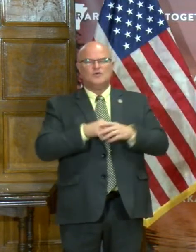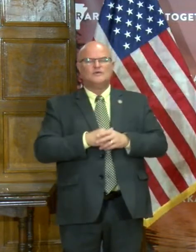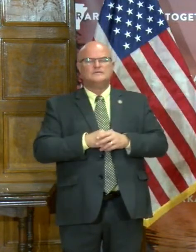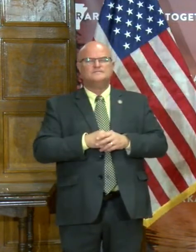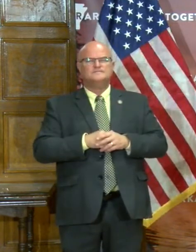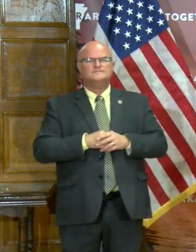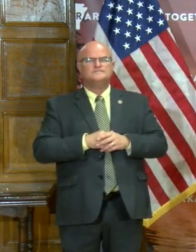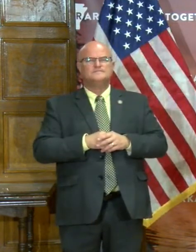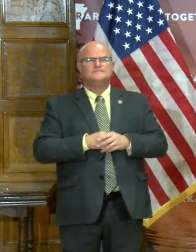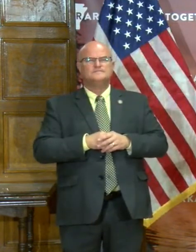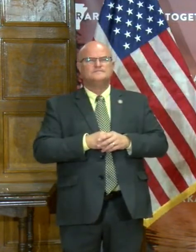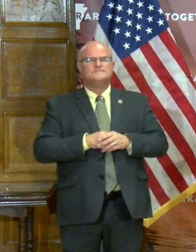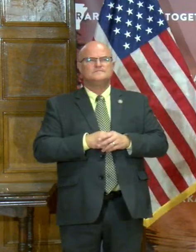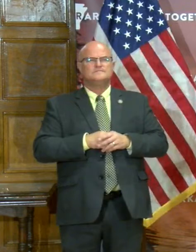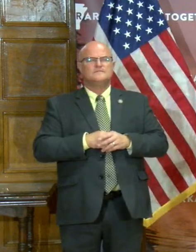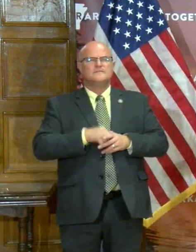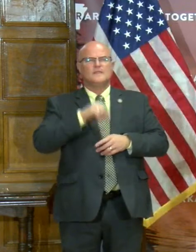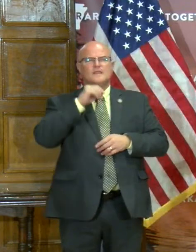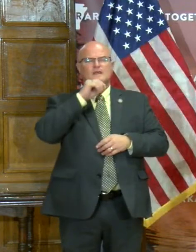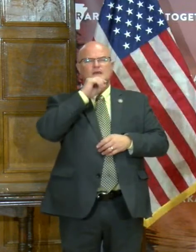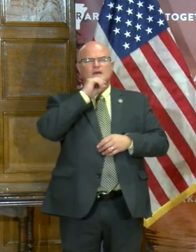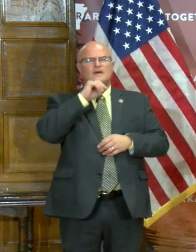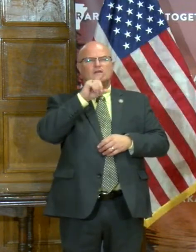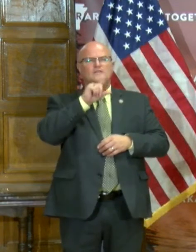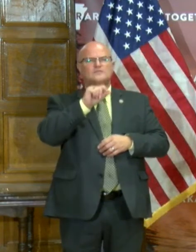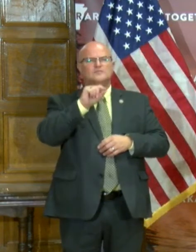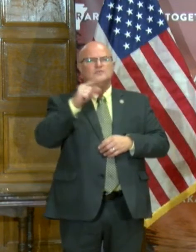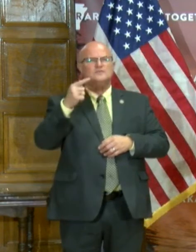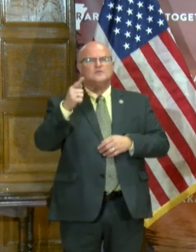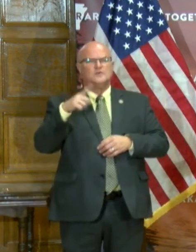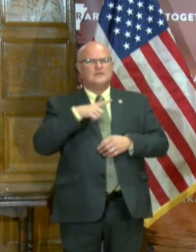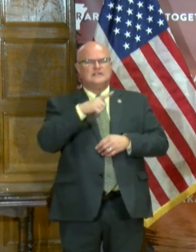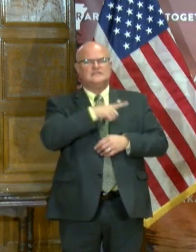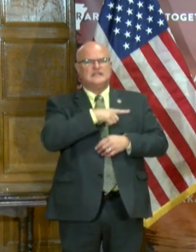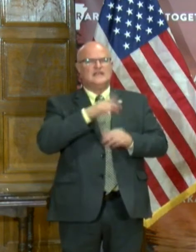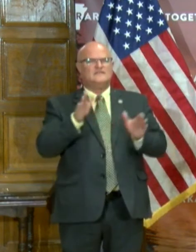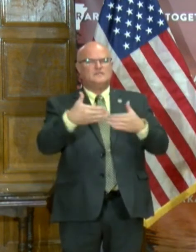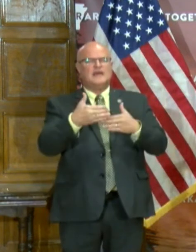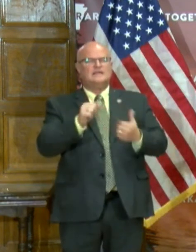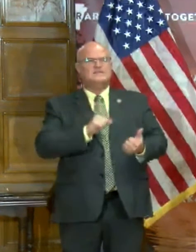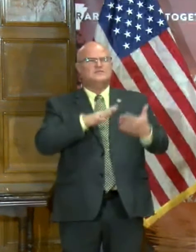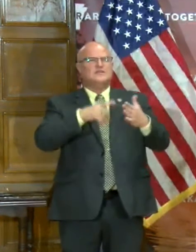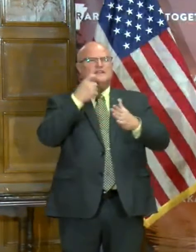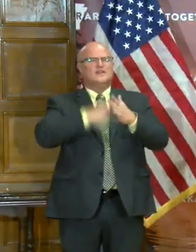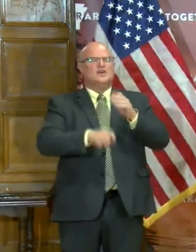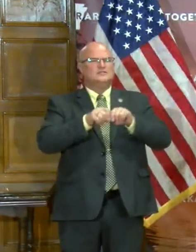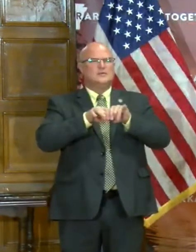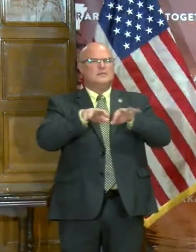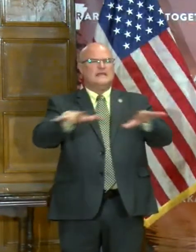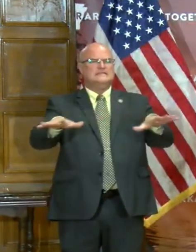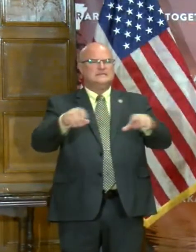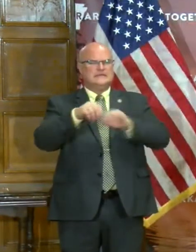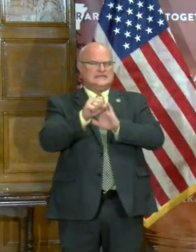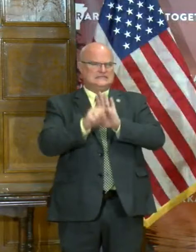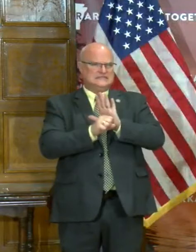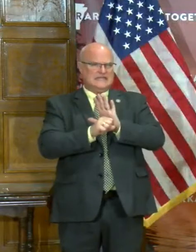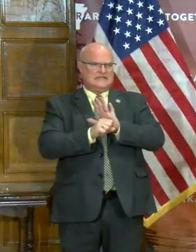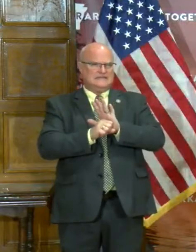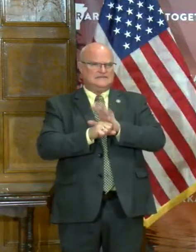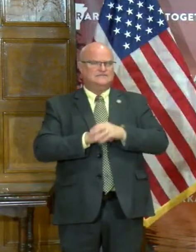will your 2021 legislative package address the cost of the pandemic to the state?